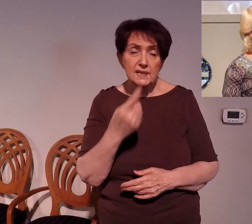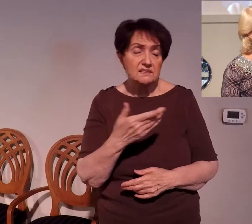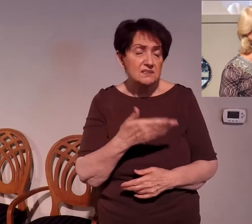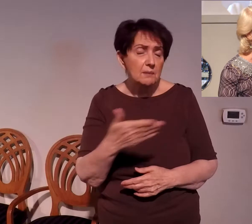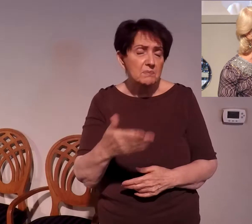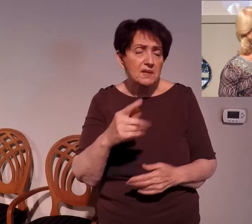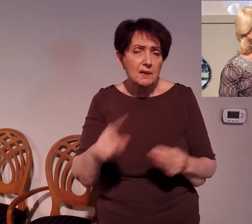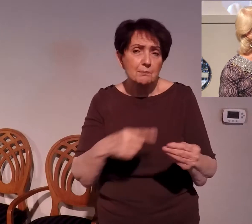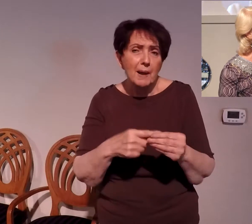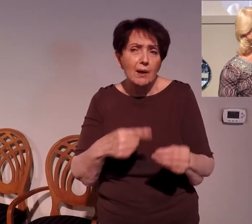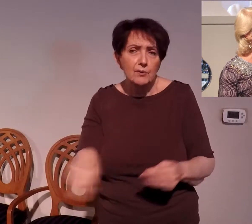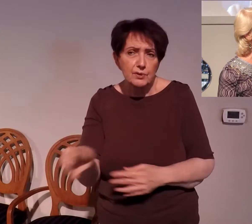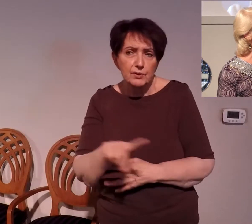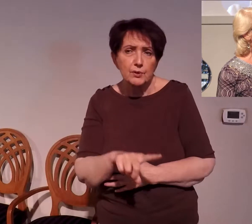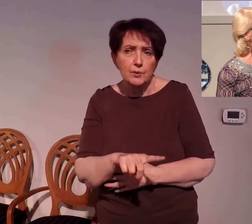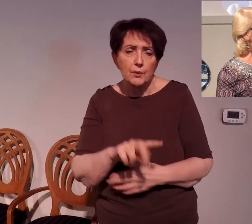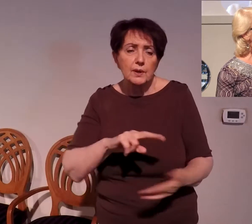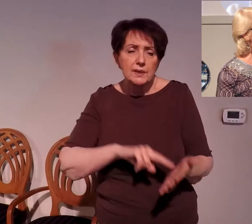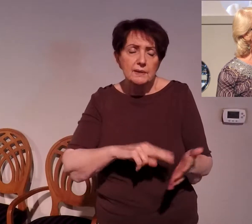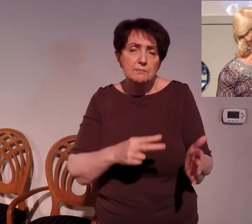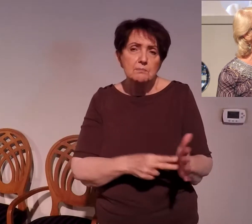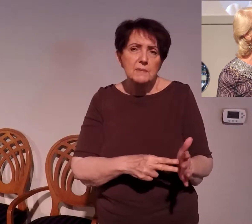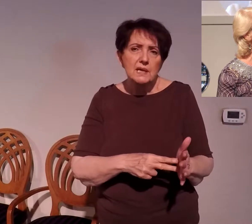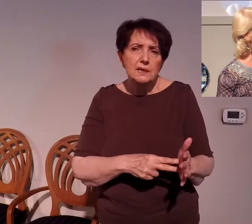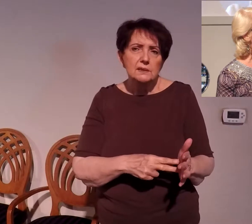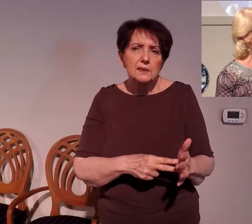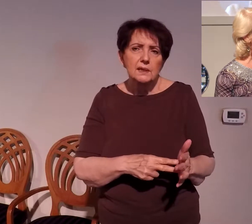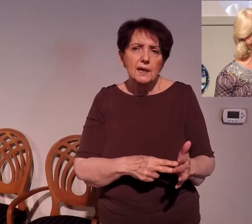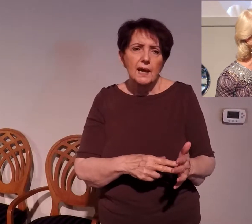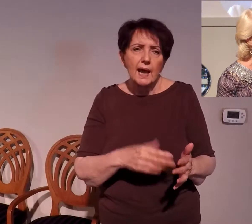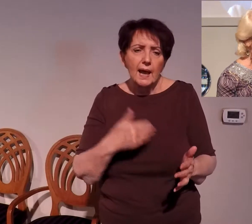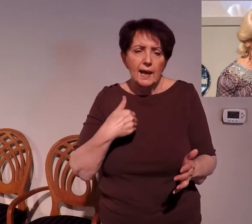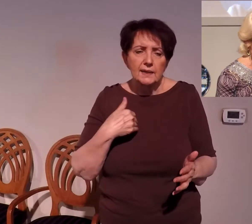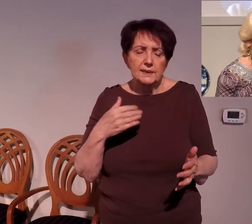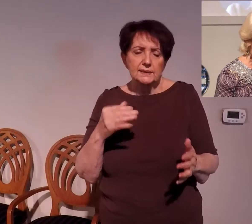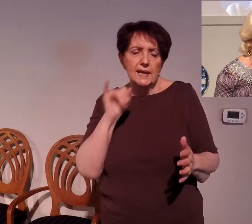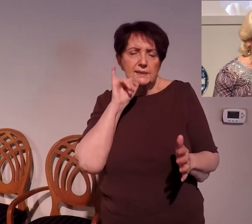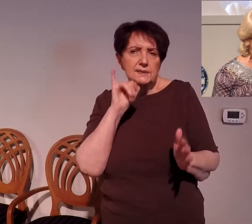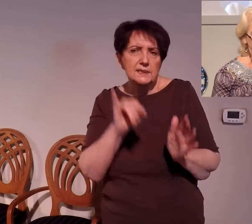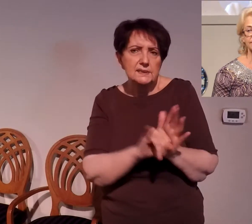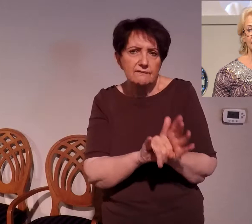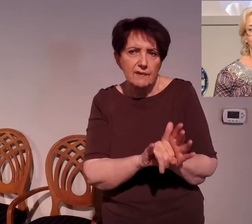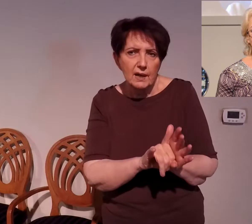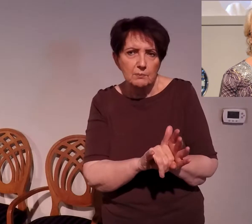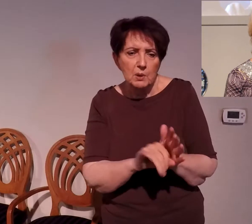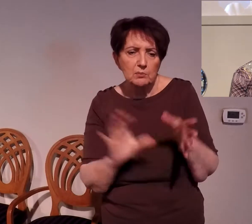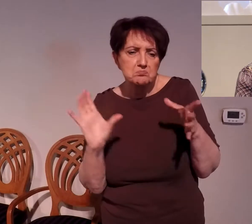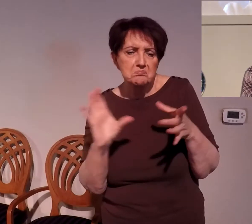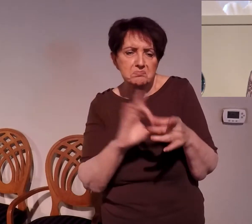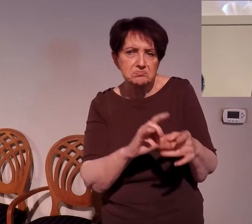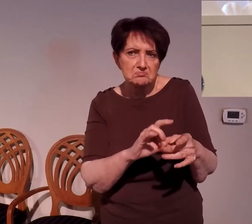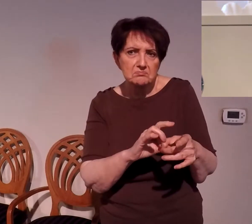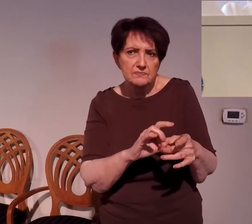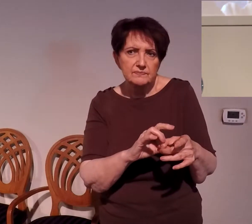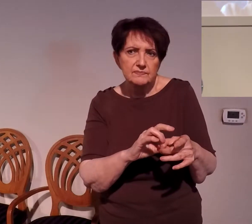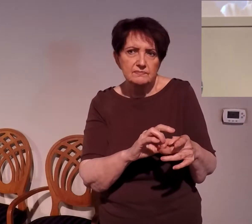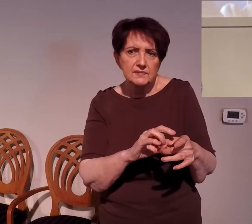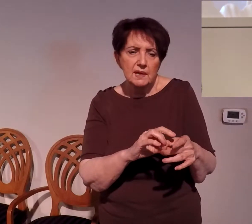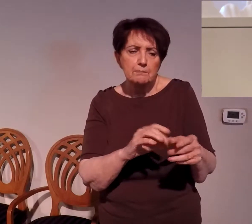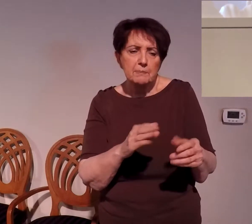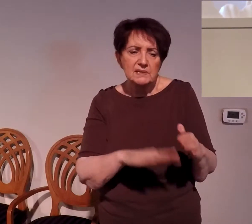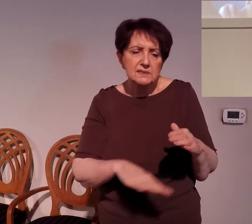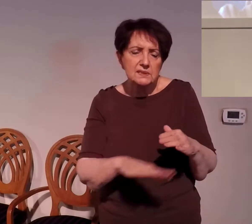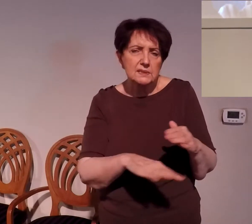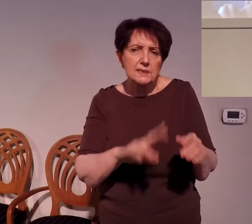of something meant it had an identifiable, essential nature. And